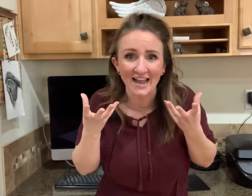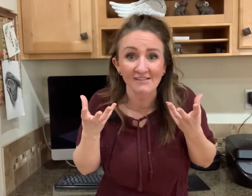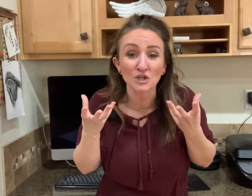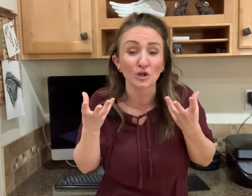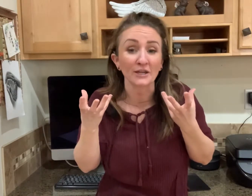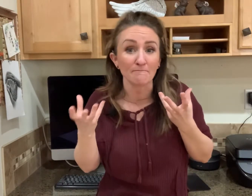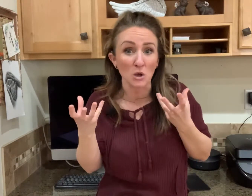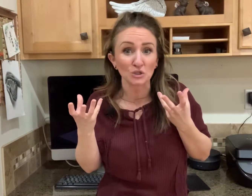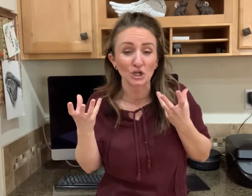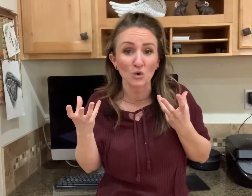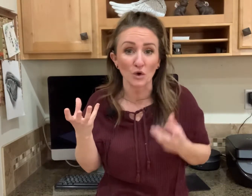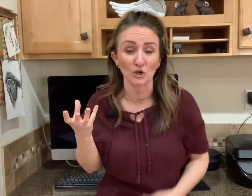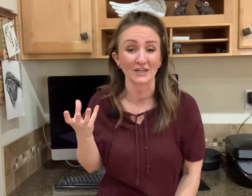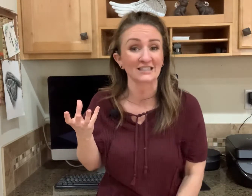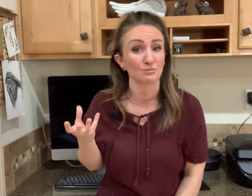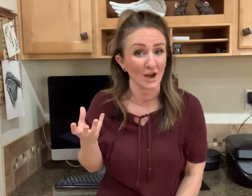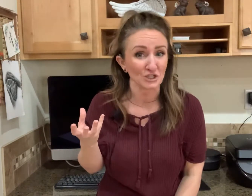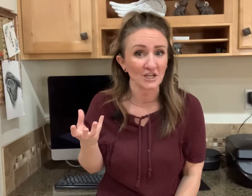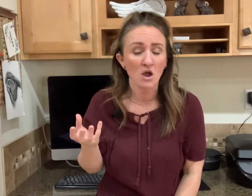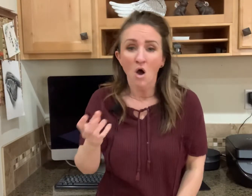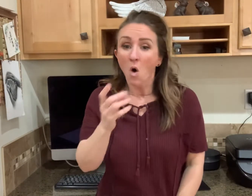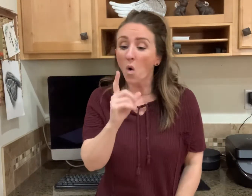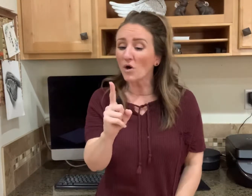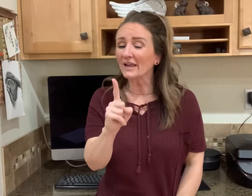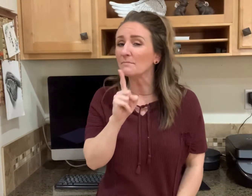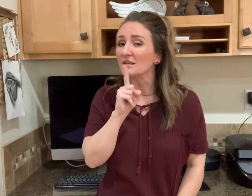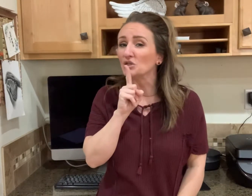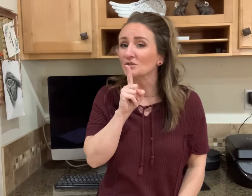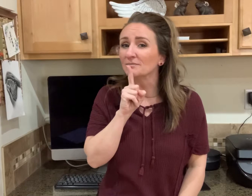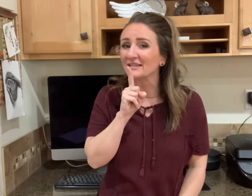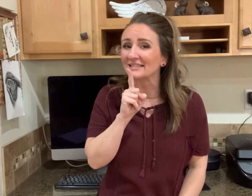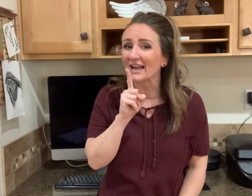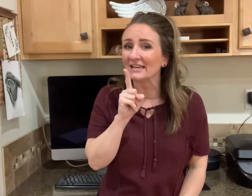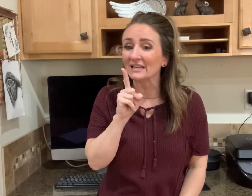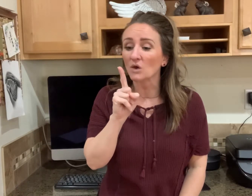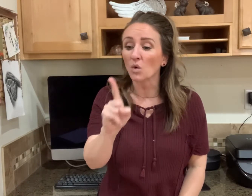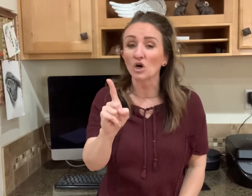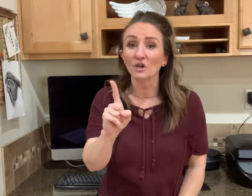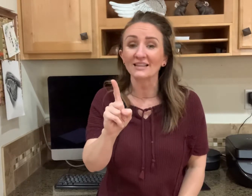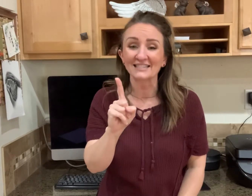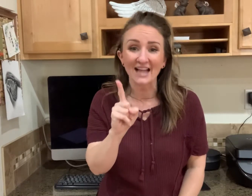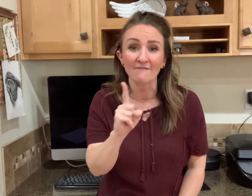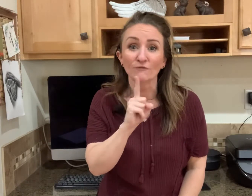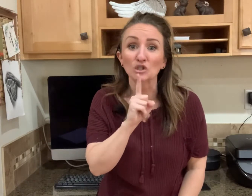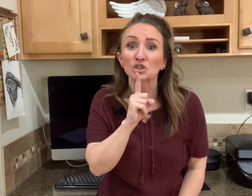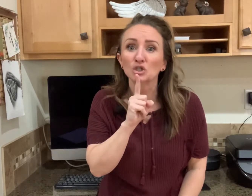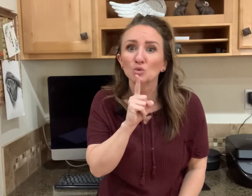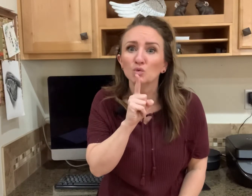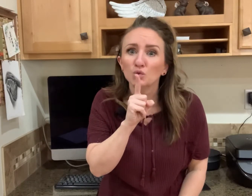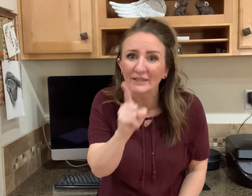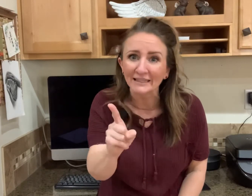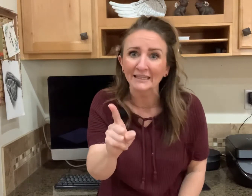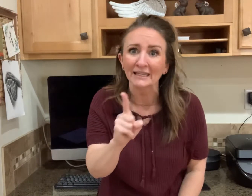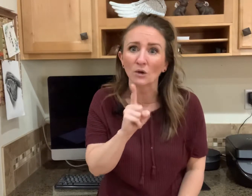your emotion or your expression, or it can be used by signing the sign for really